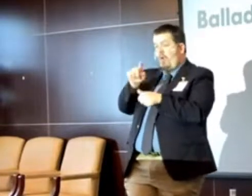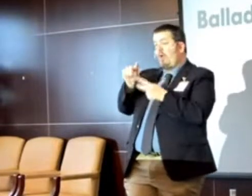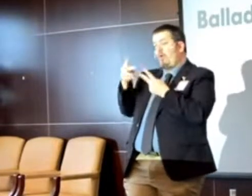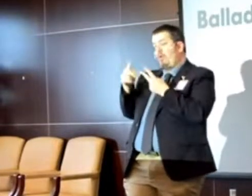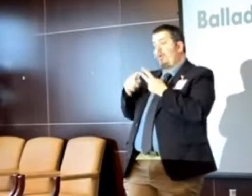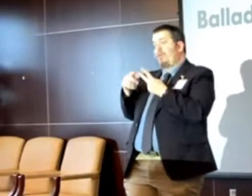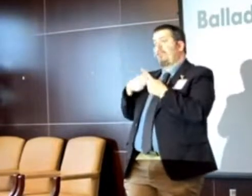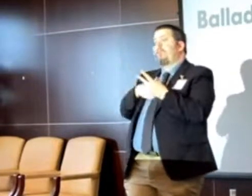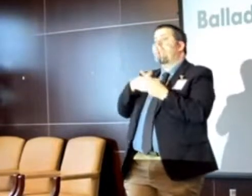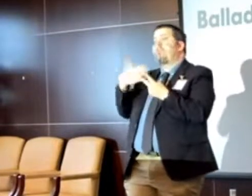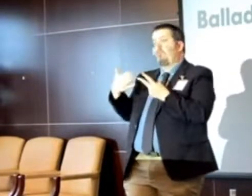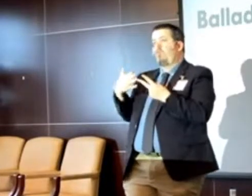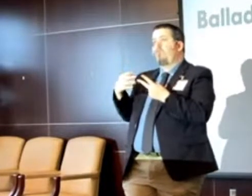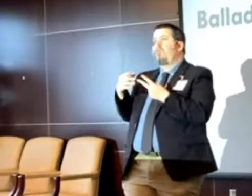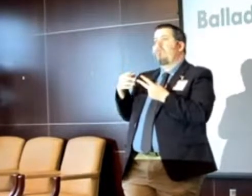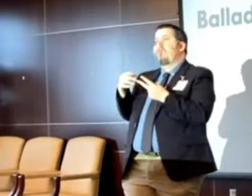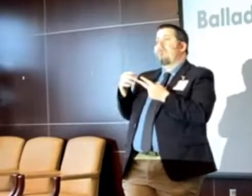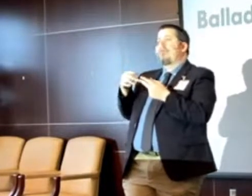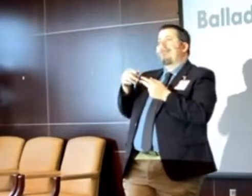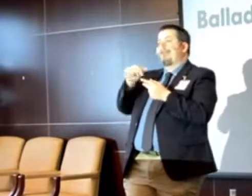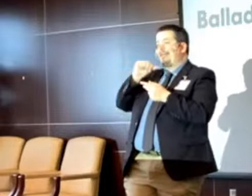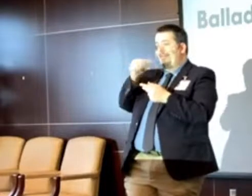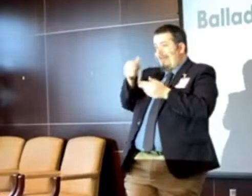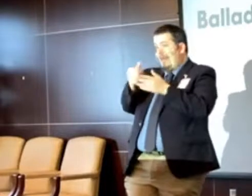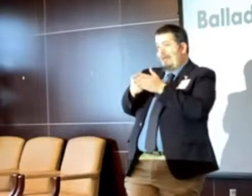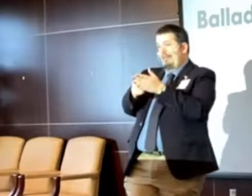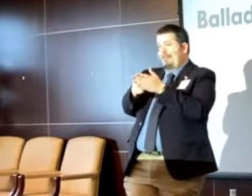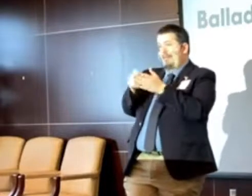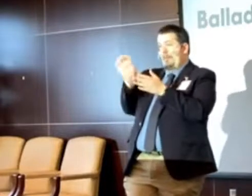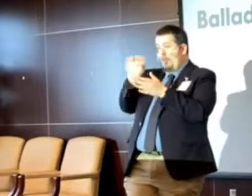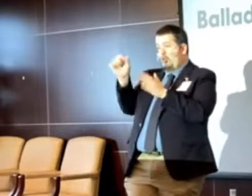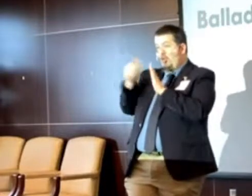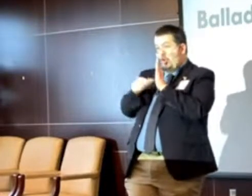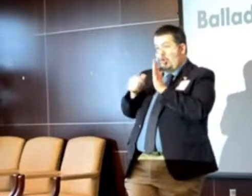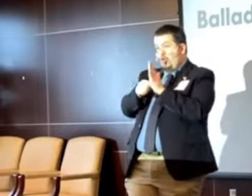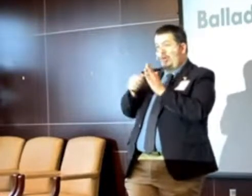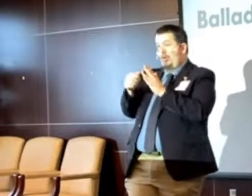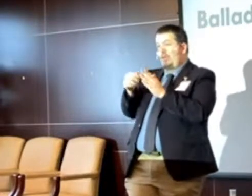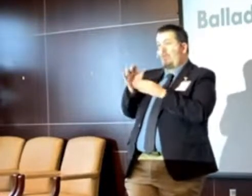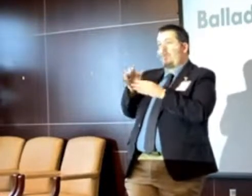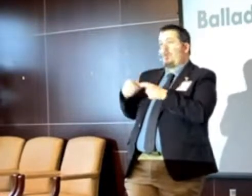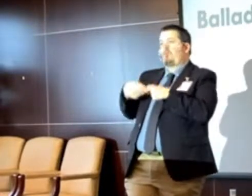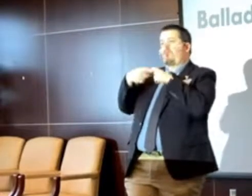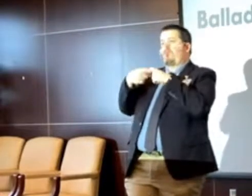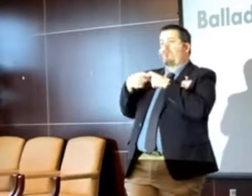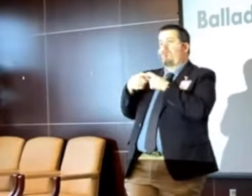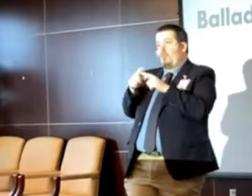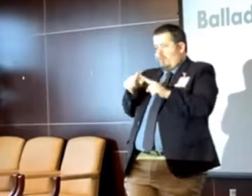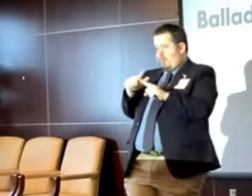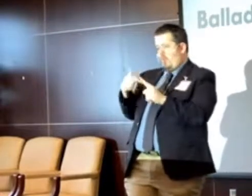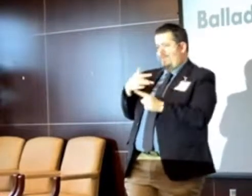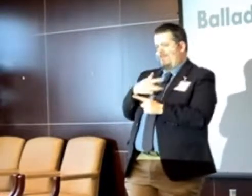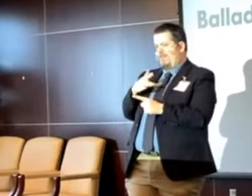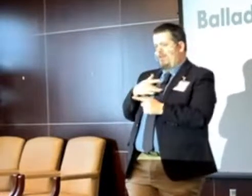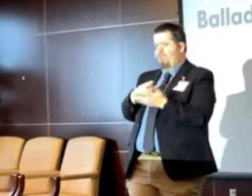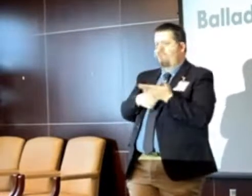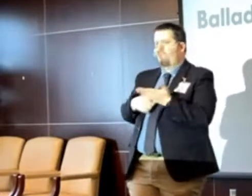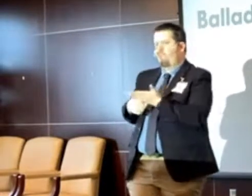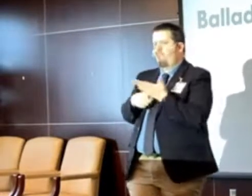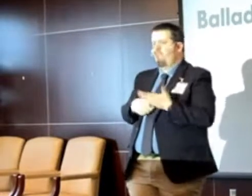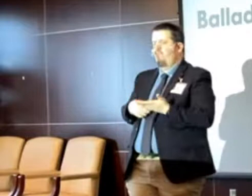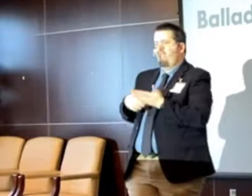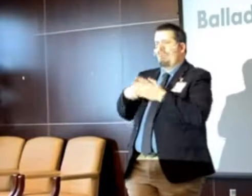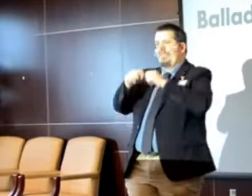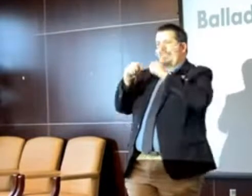did it voluntarily was deferral of elective surgeries. And what we feel strongly about, having discussed it as a